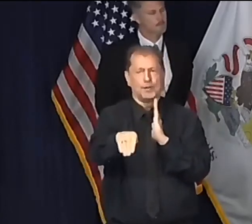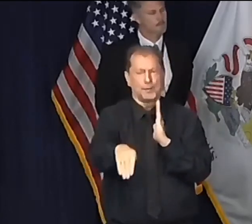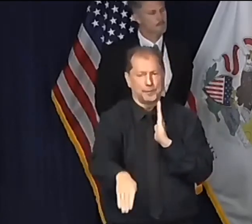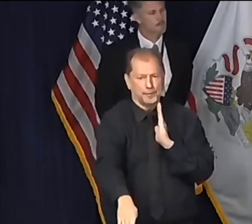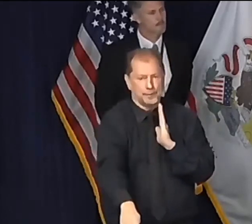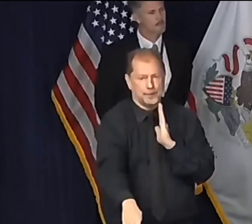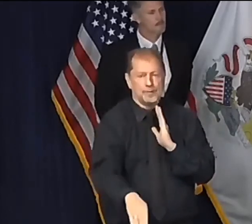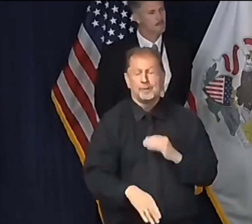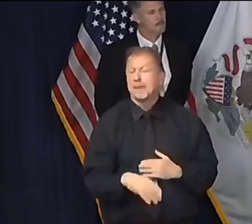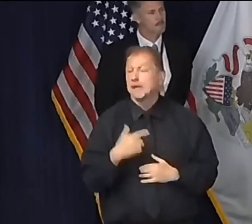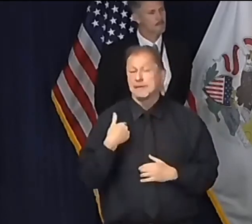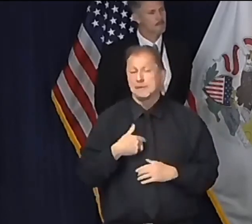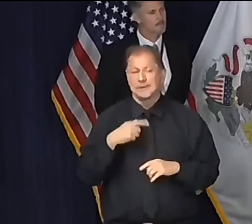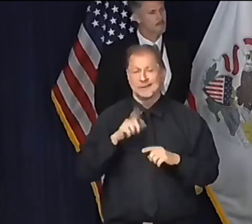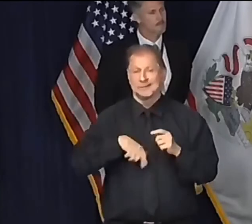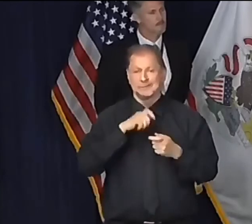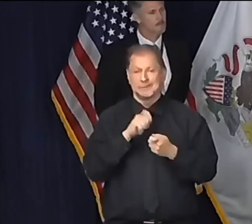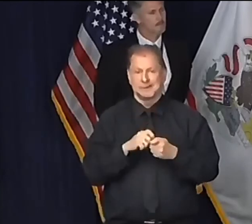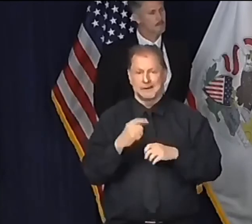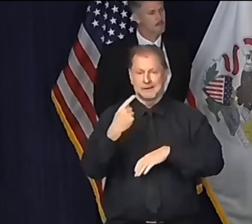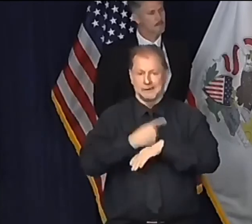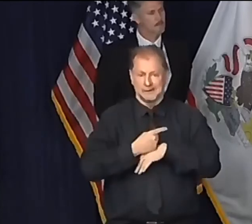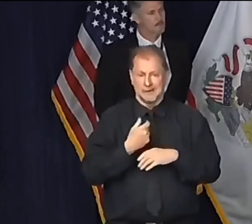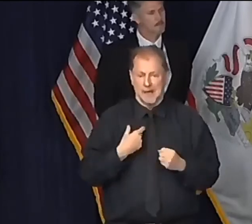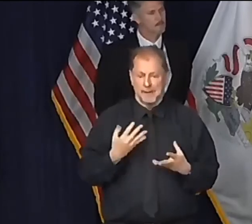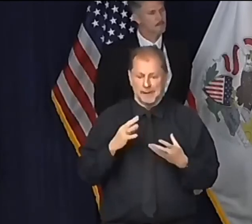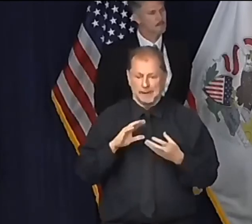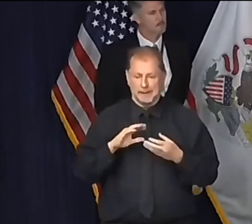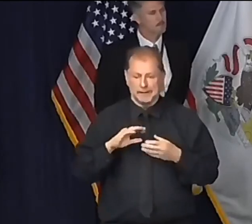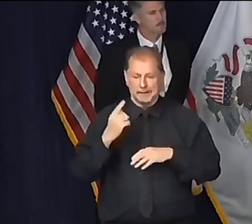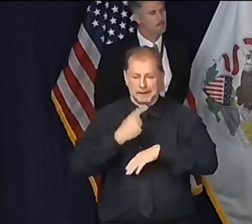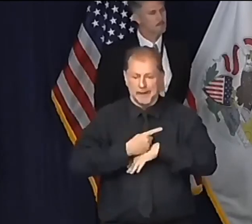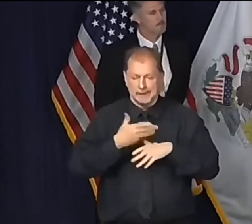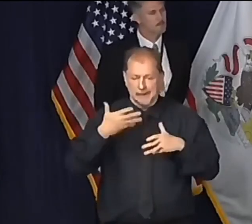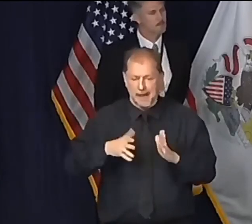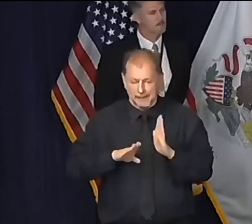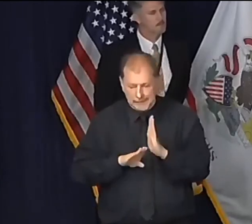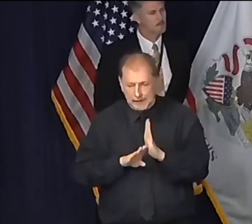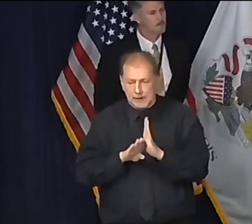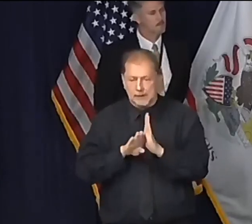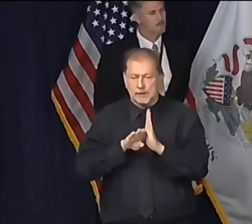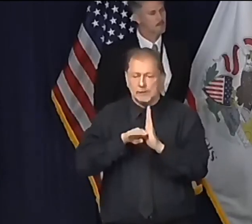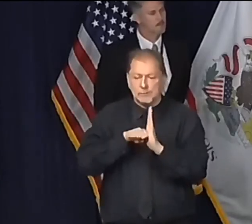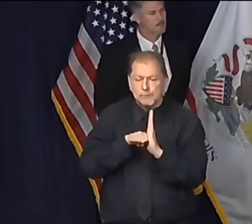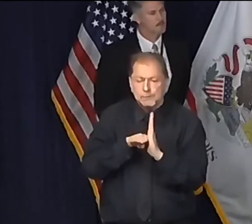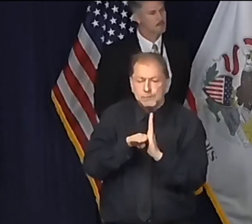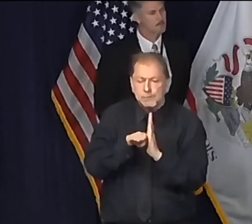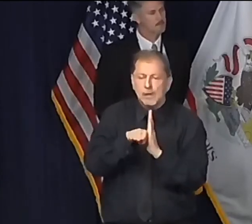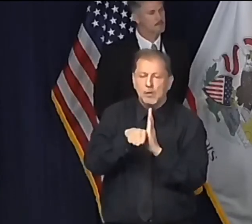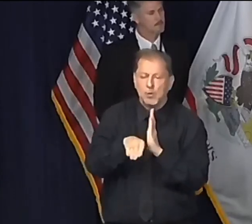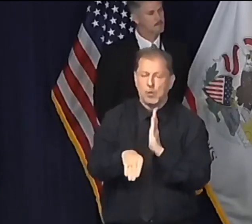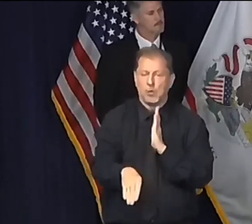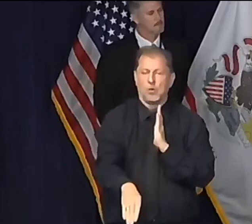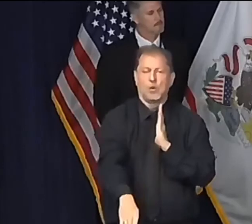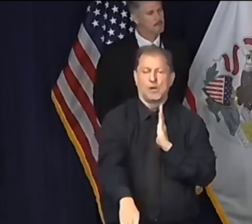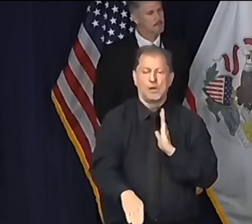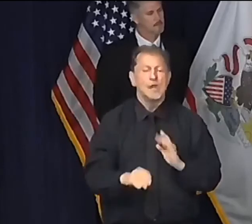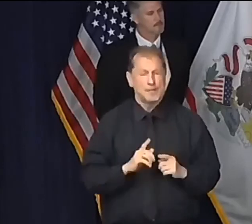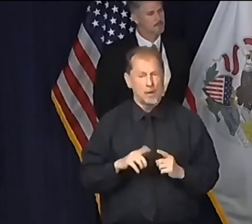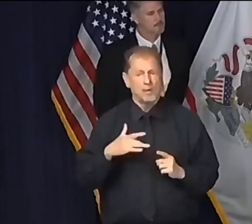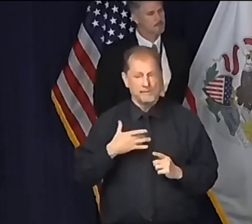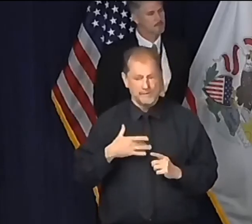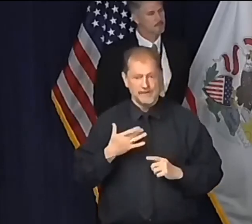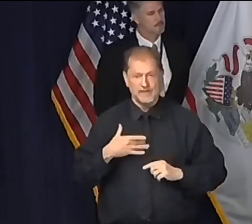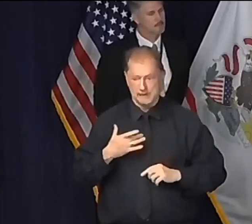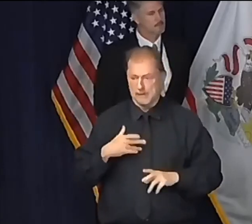making specific days, like we're X number of days from the peak, but we think we're heading in that direction, and we will